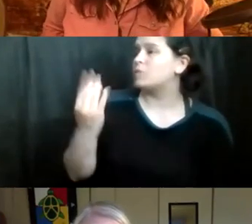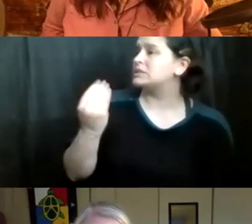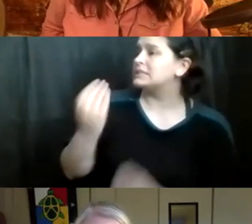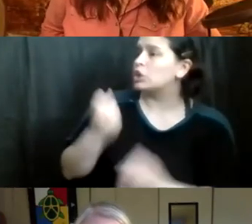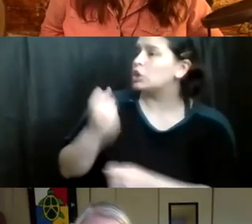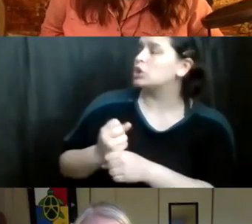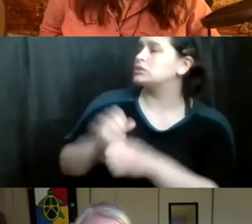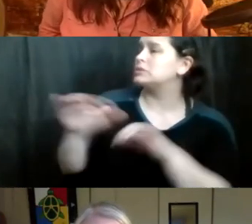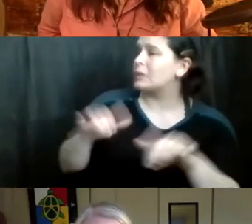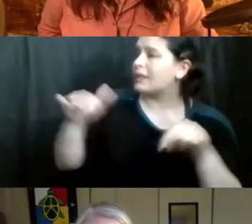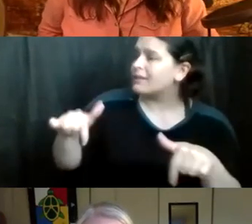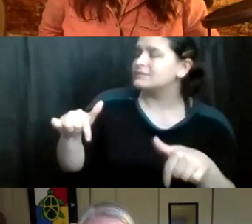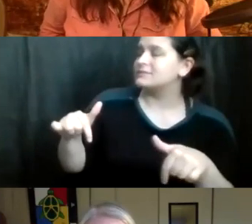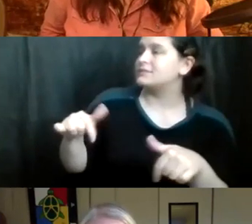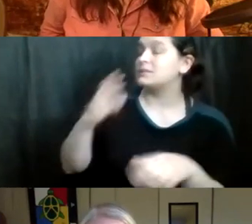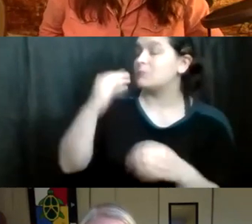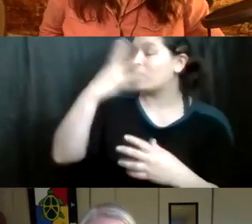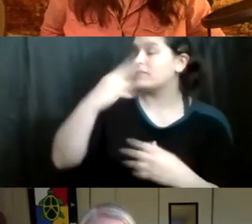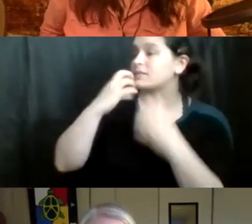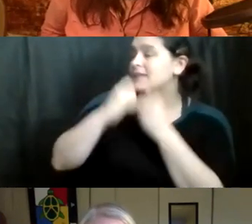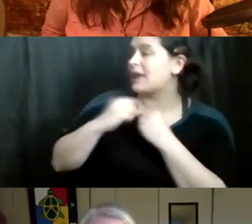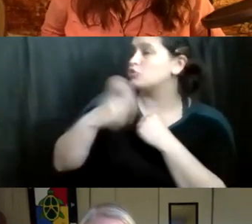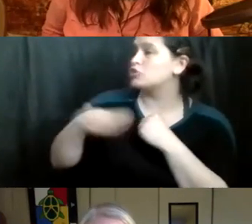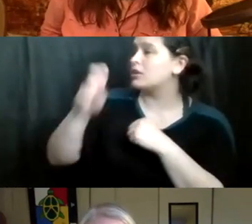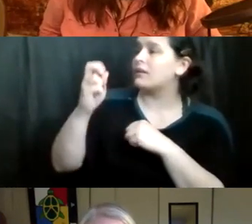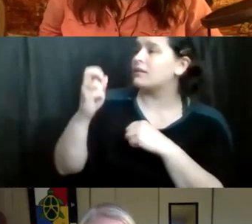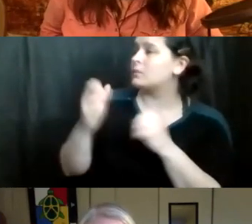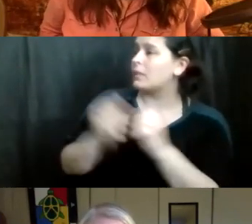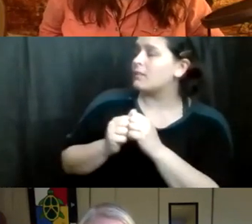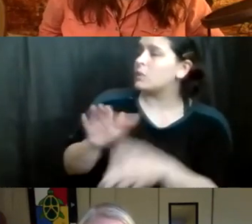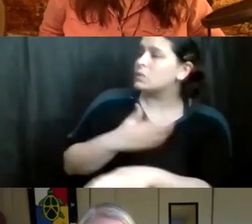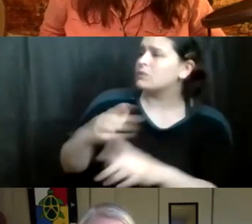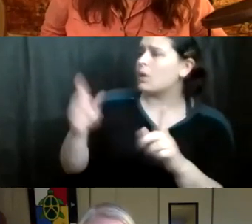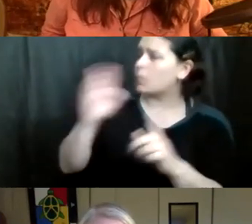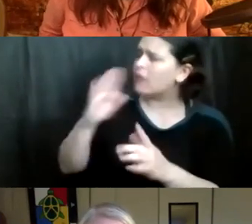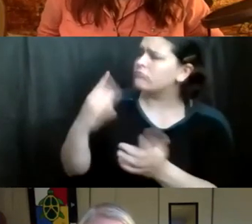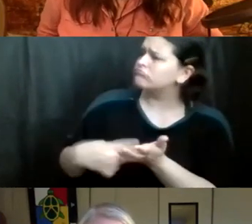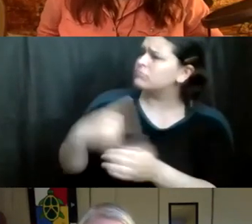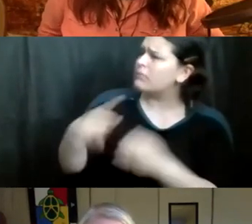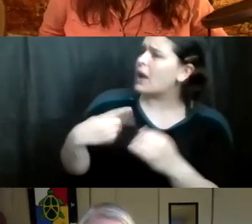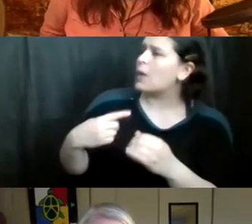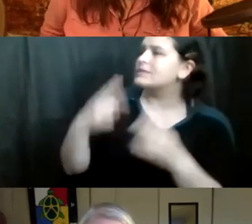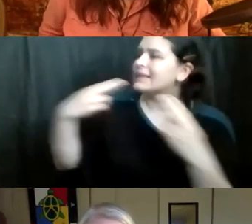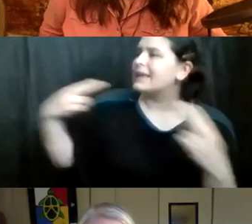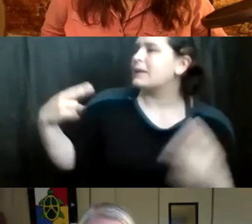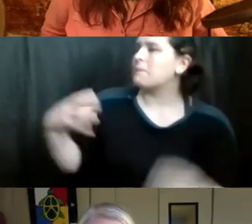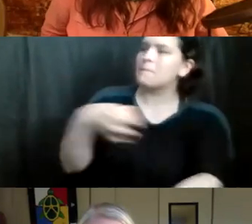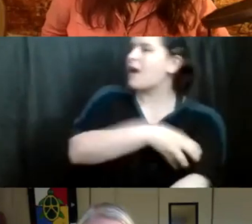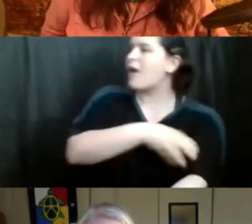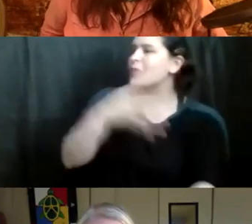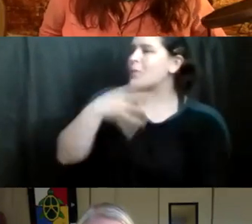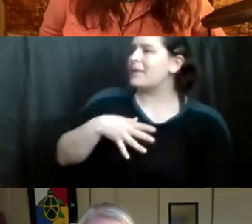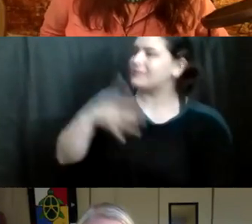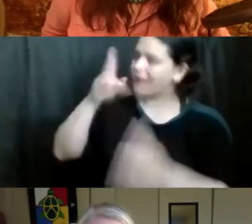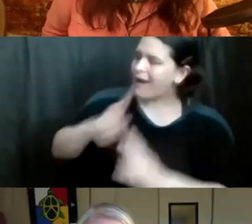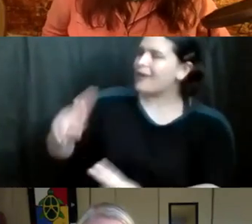to travel with music. So we will definitely talk about singing Powerful Woman in honor of Kathy